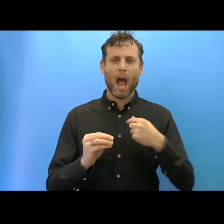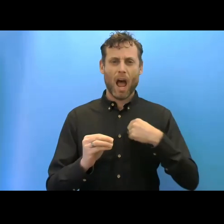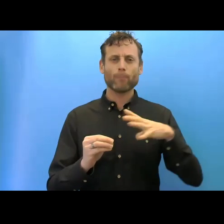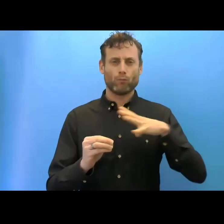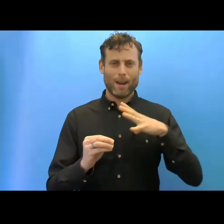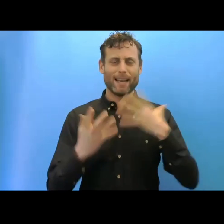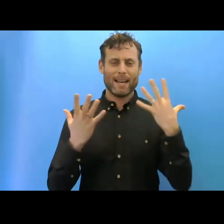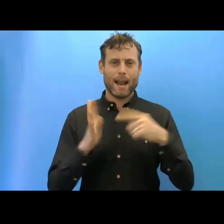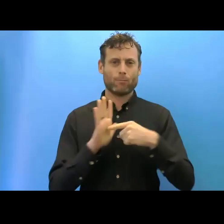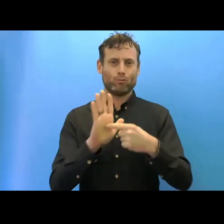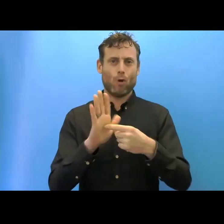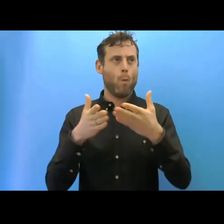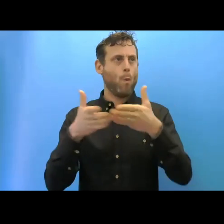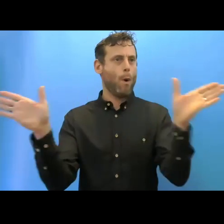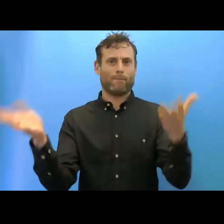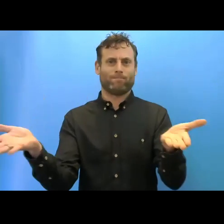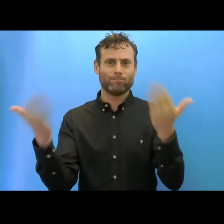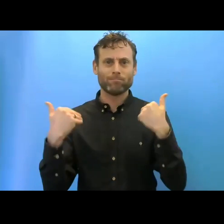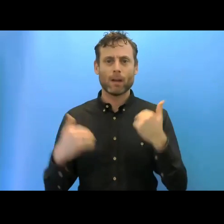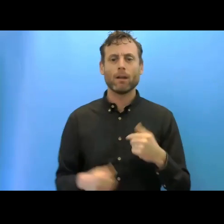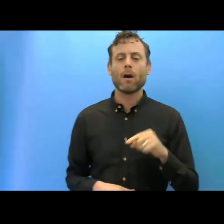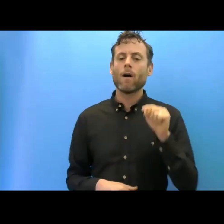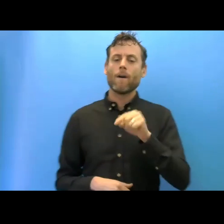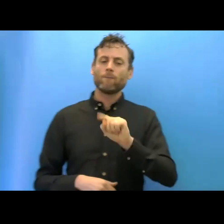more. It first came about in